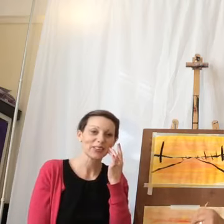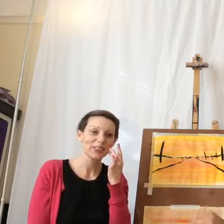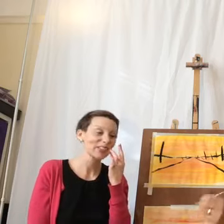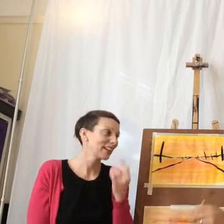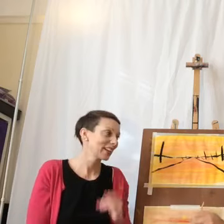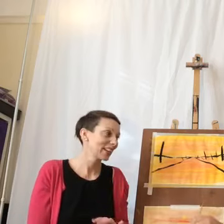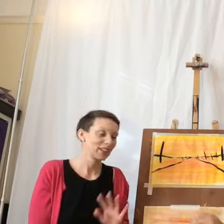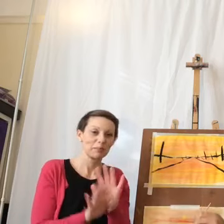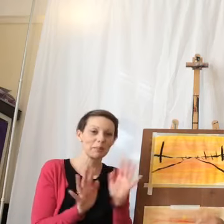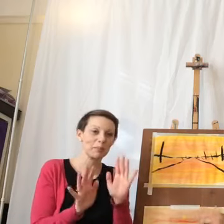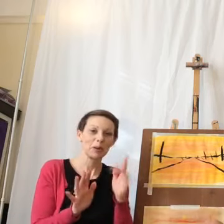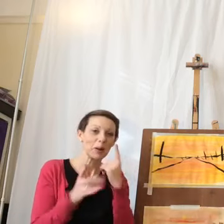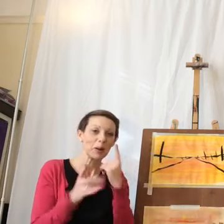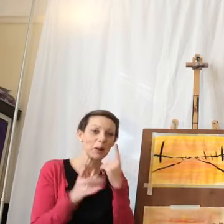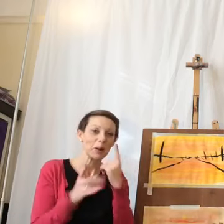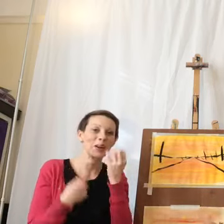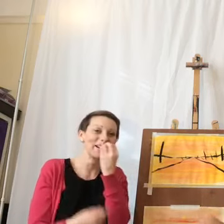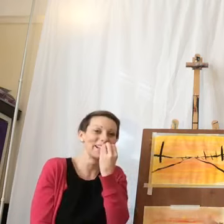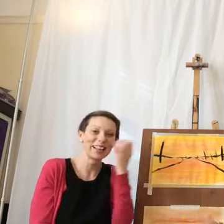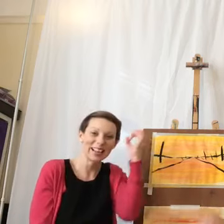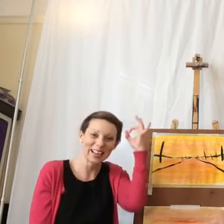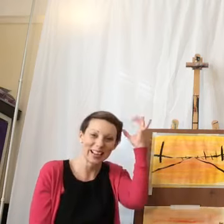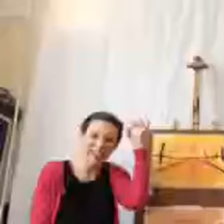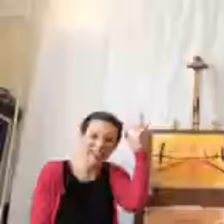But I won't cry and eat the yellow paint.